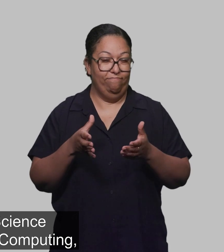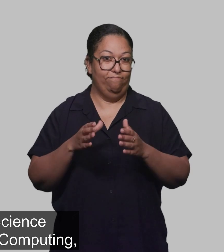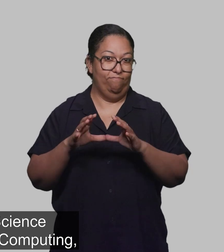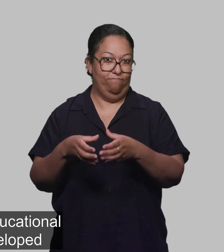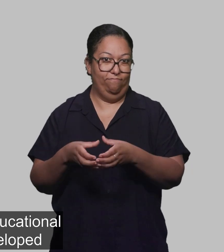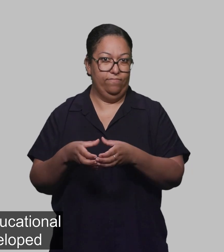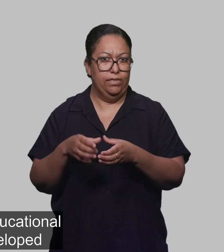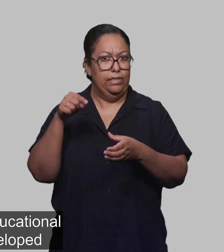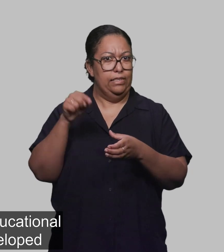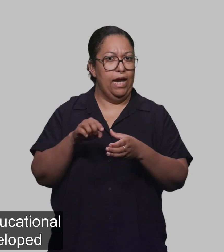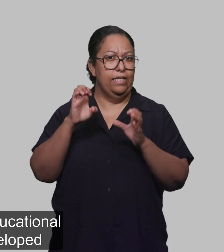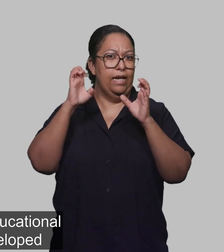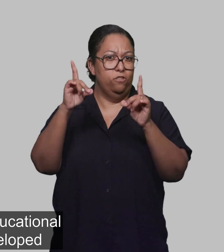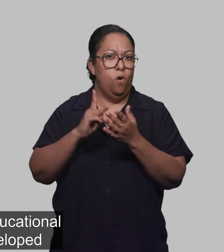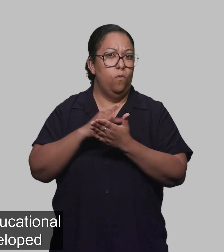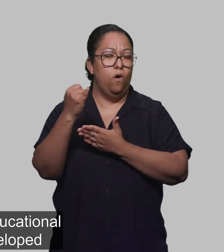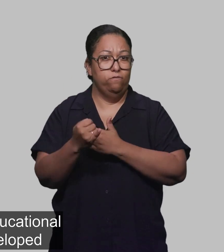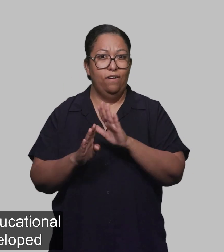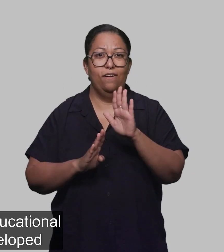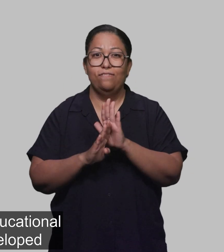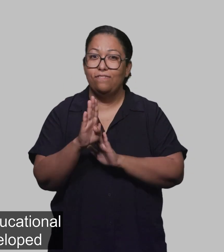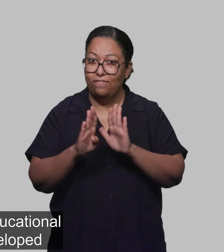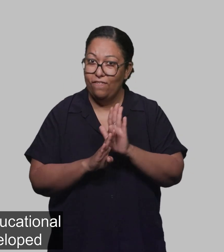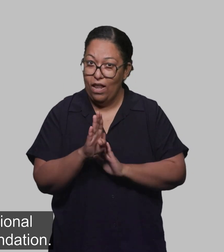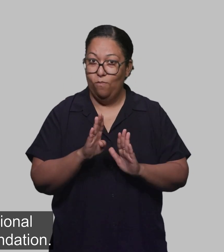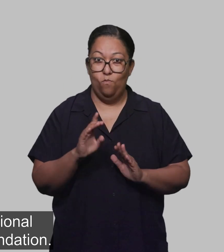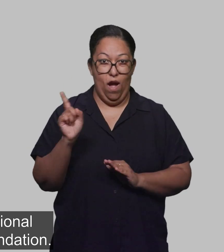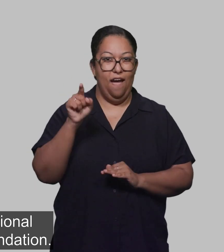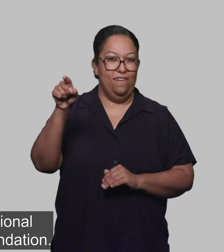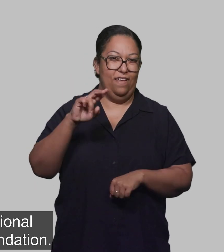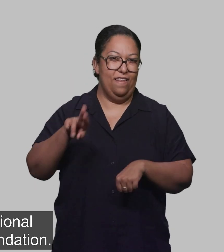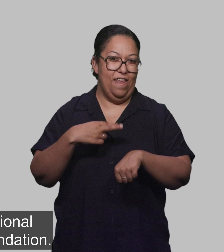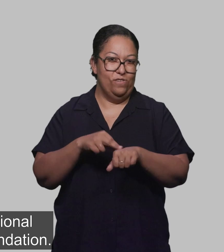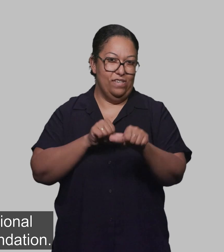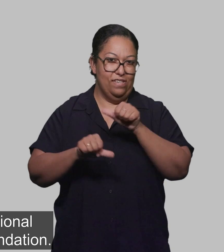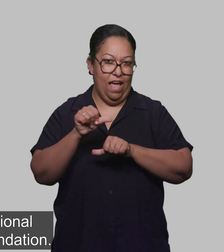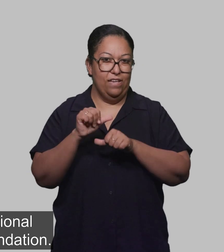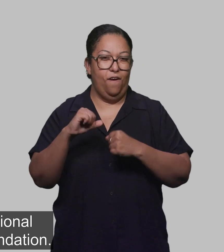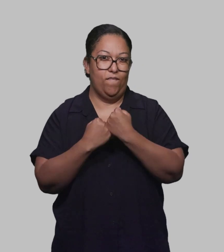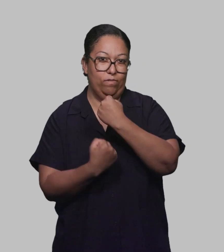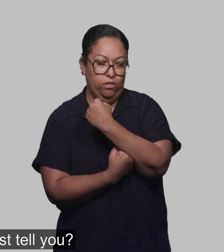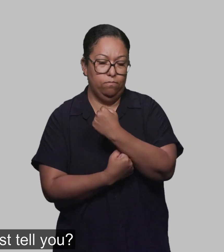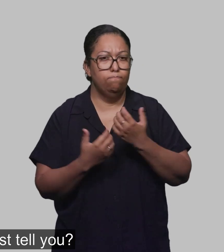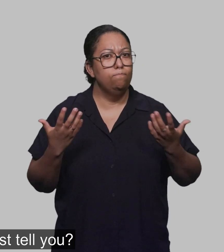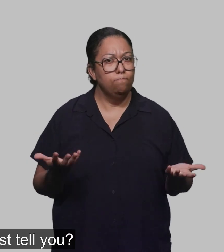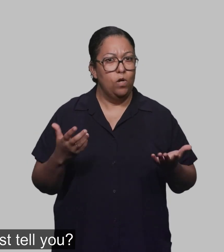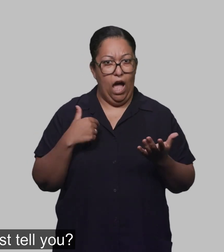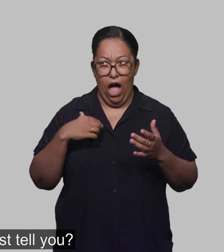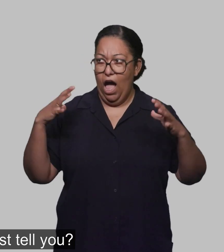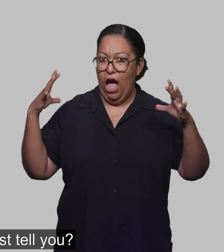Computing, which is an educational project developed by the National Science Foundation.